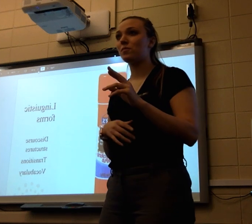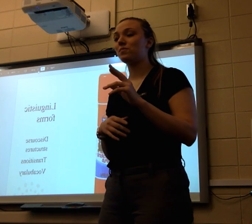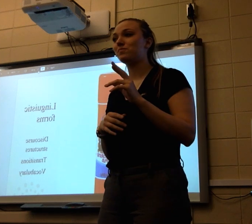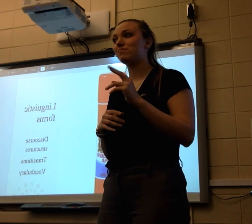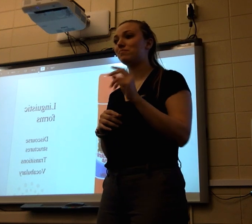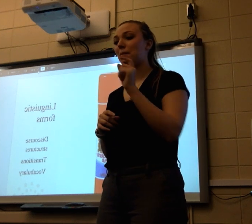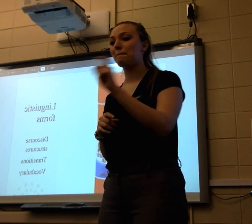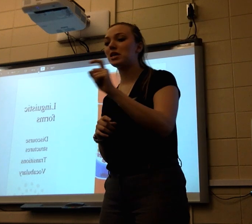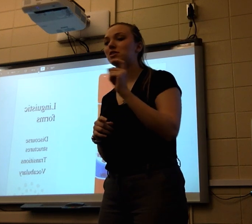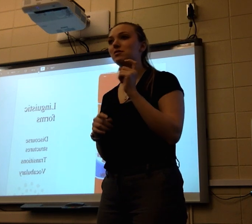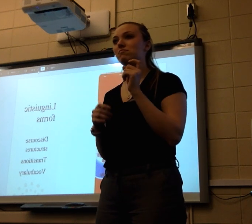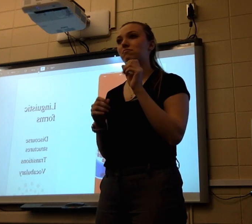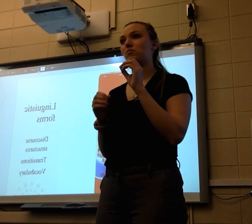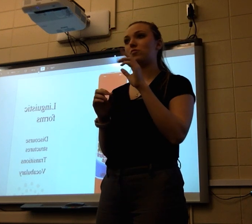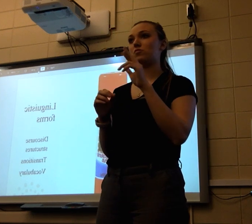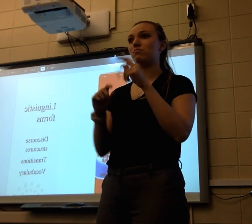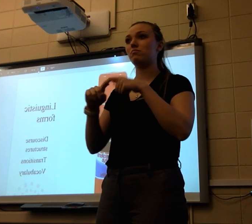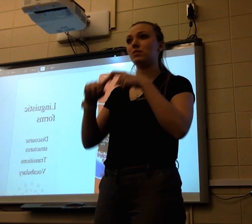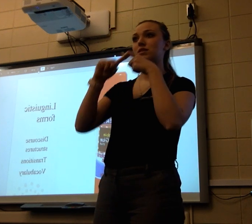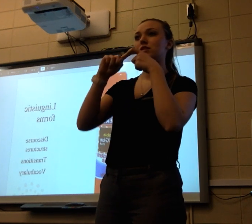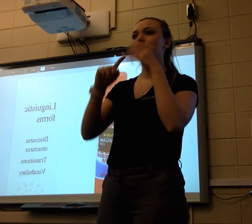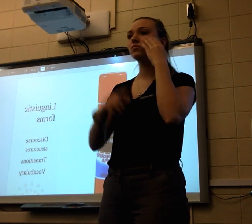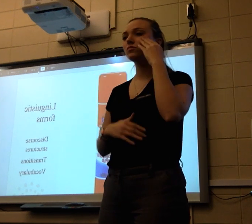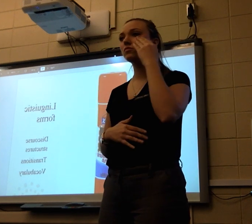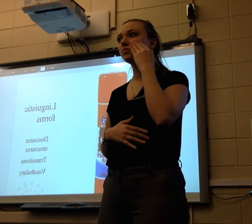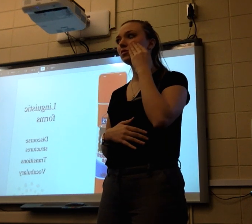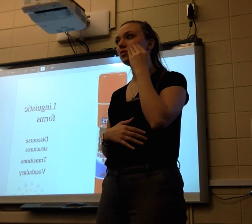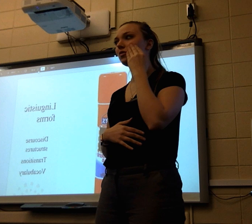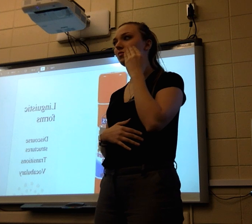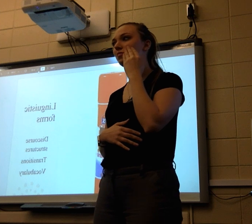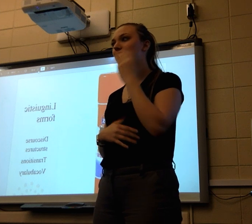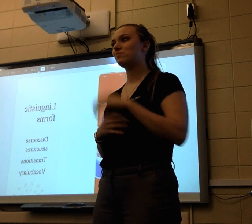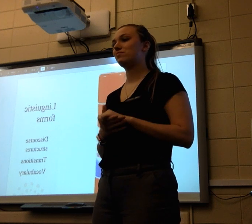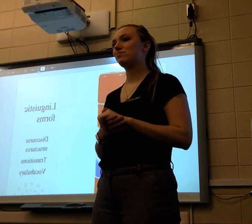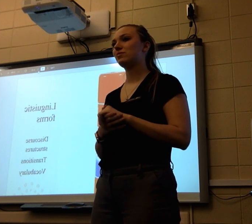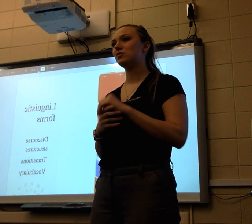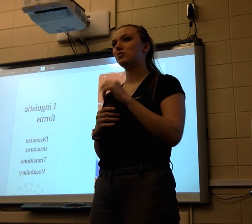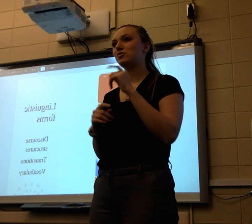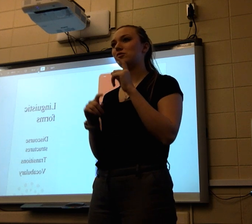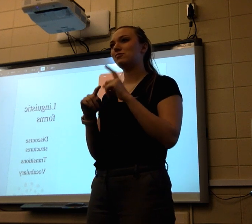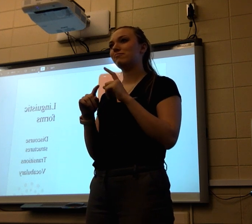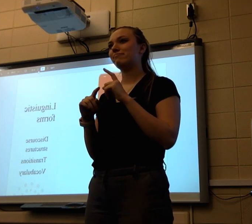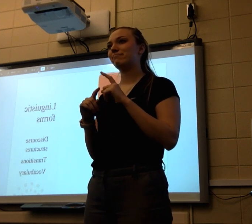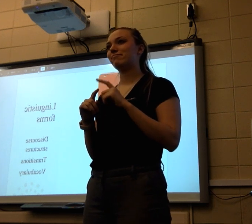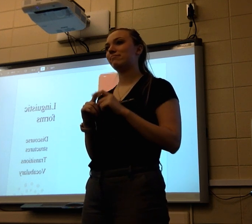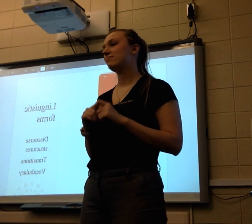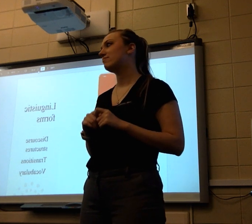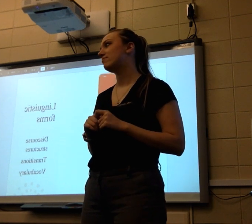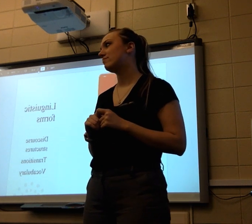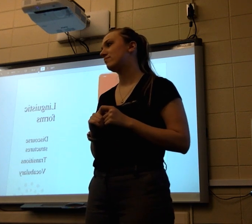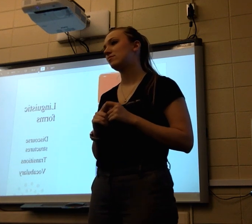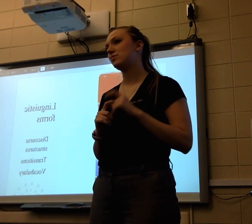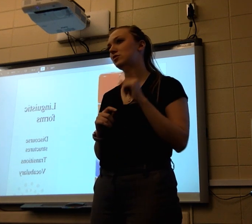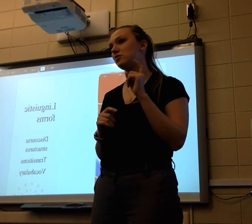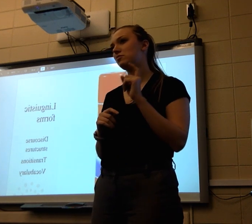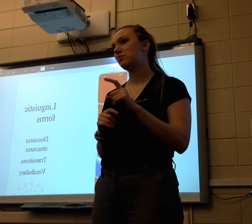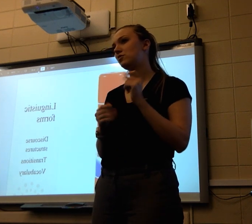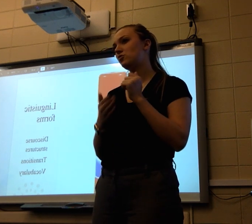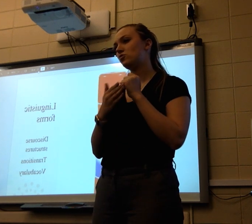boring is not a fair, or nor is it an accurate interpretation, okay? That's what I mean by we have to have